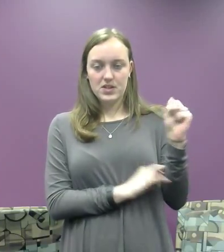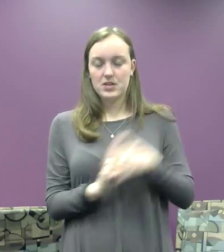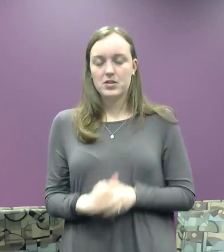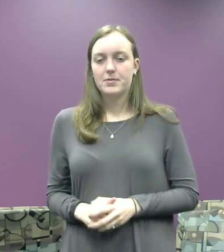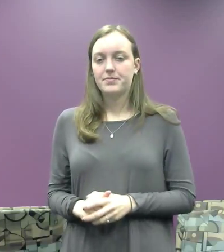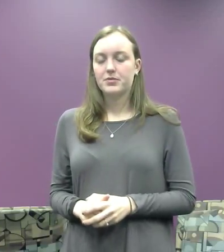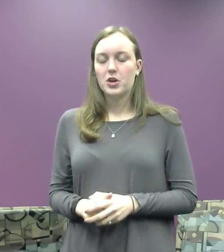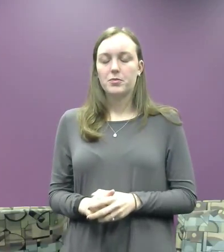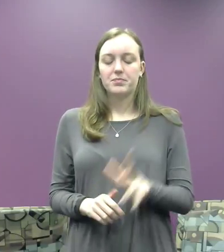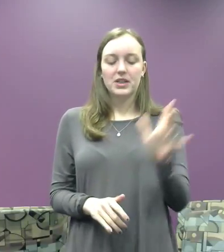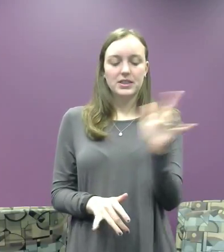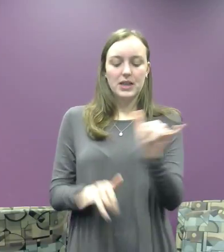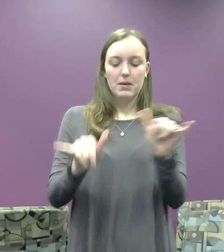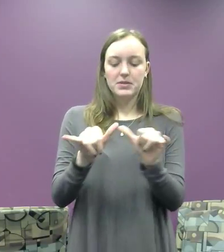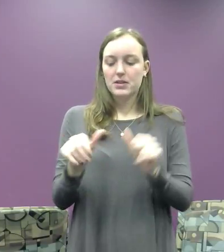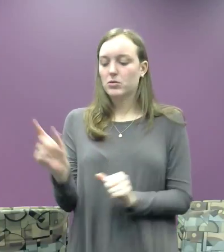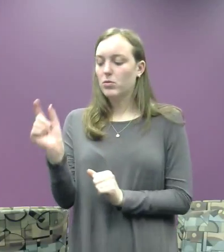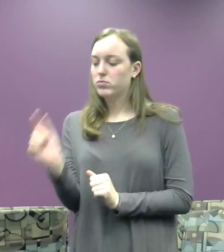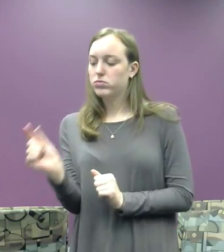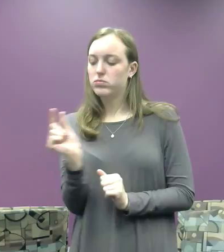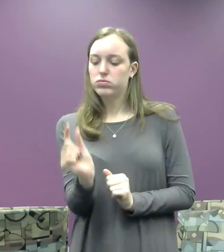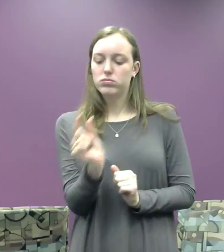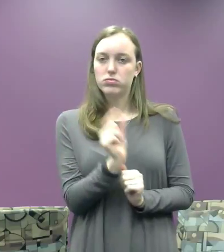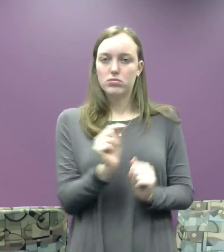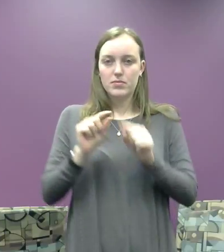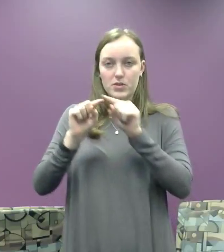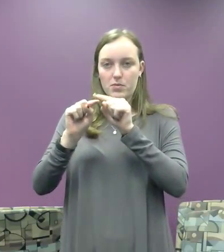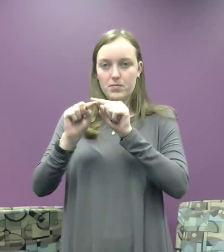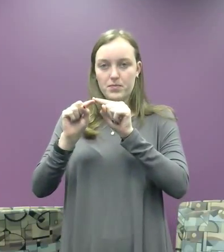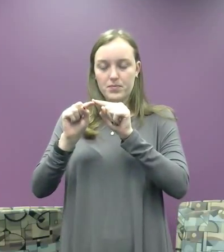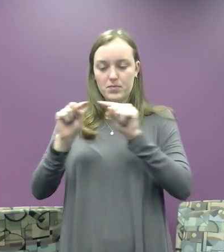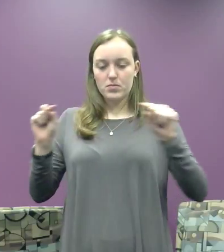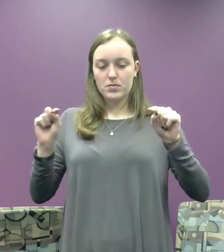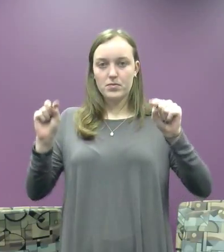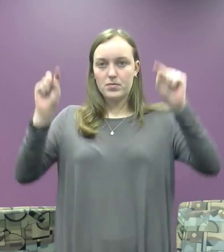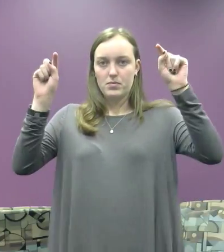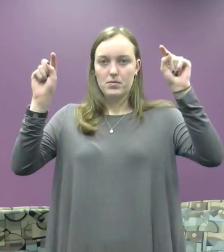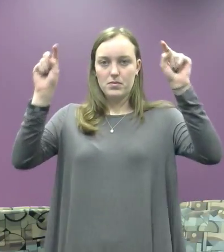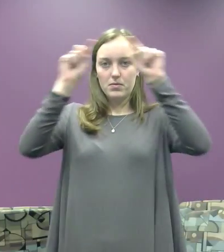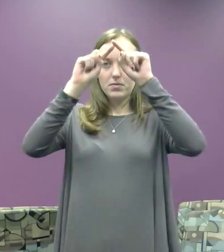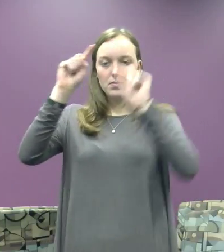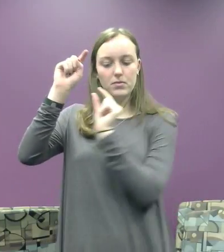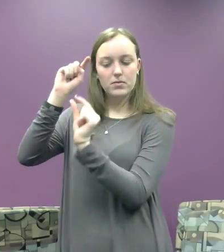same size segment all the way around the outside of that figure,